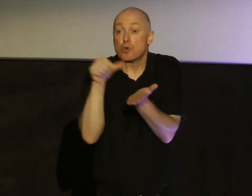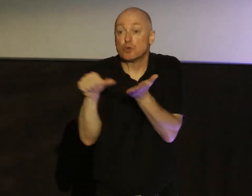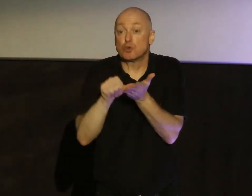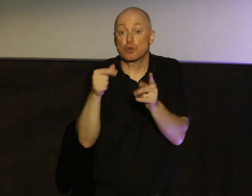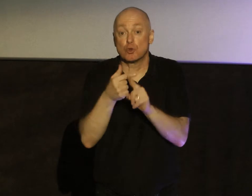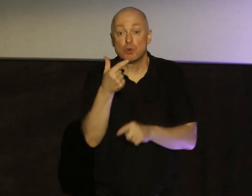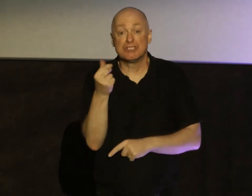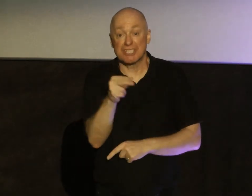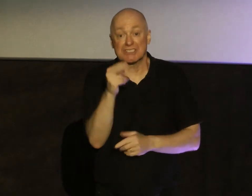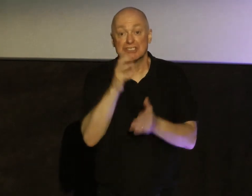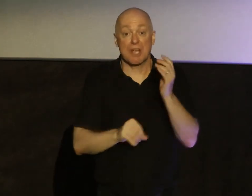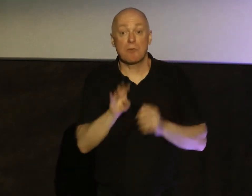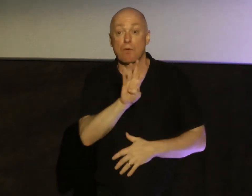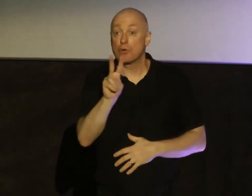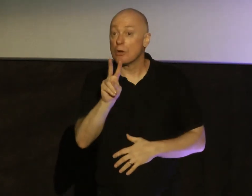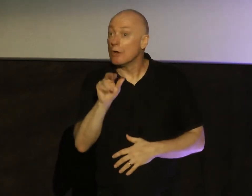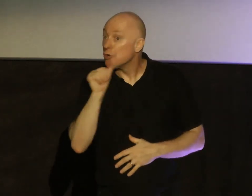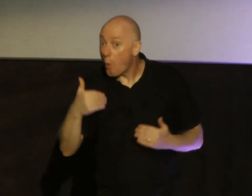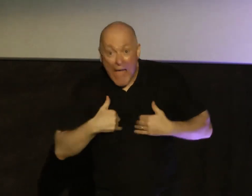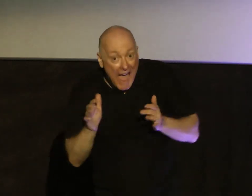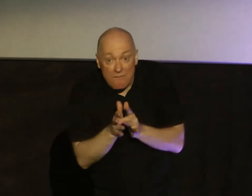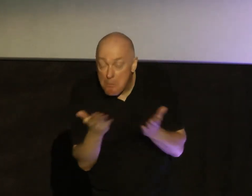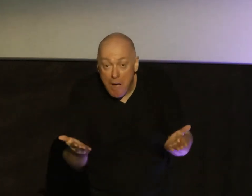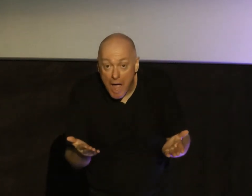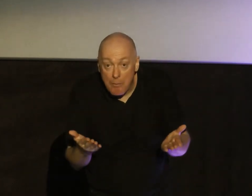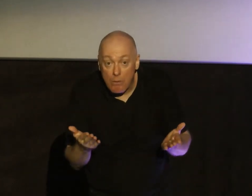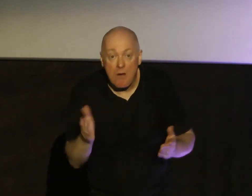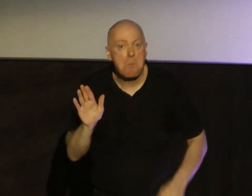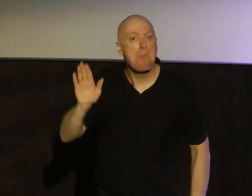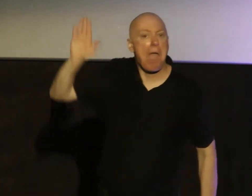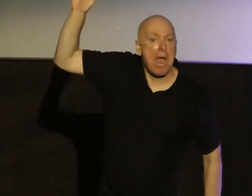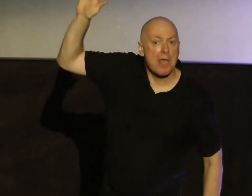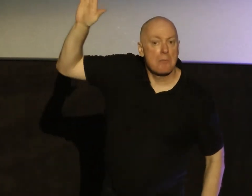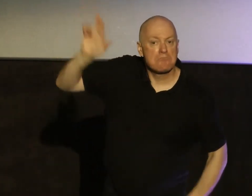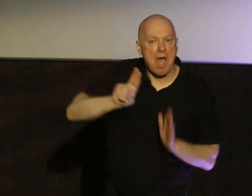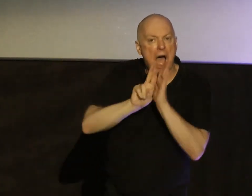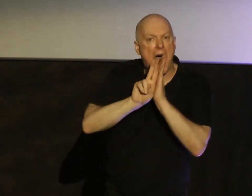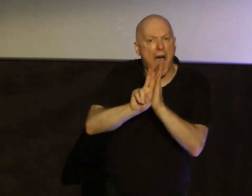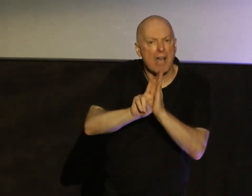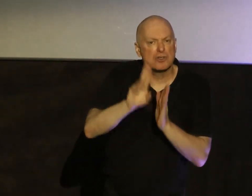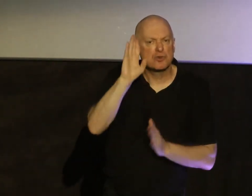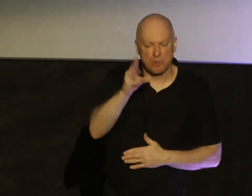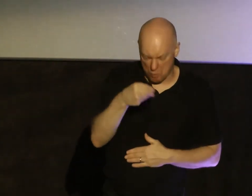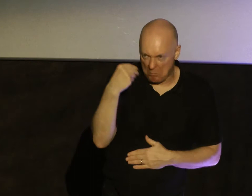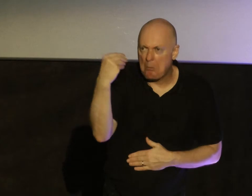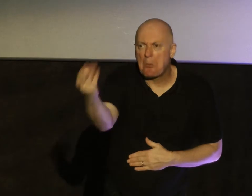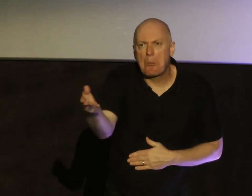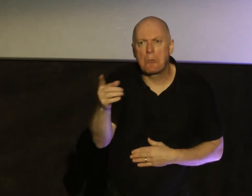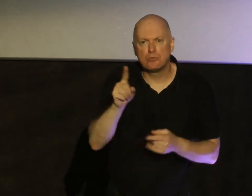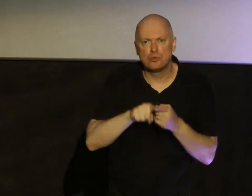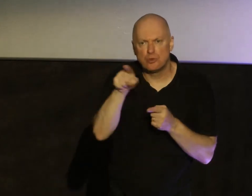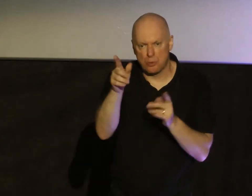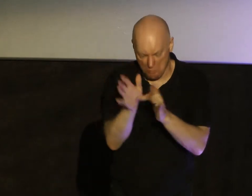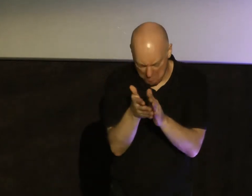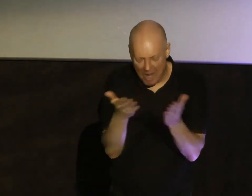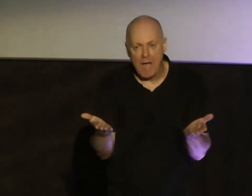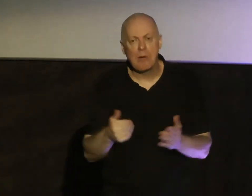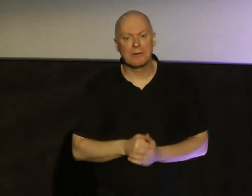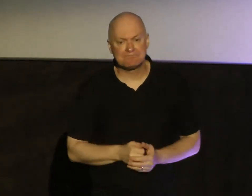Genesis 42. If you don't have a Bible, you can slip up your hand, and one of the ushers on either side would love to put a copy of the Word of God in your hands.